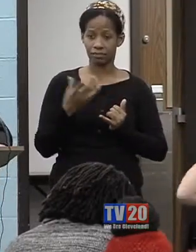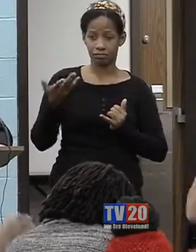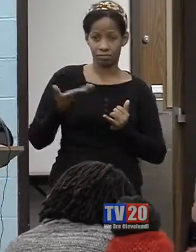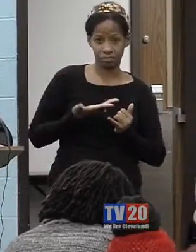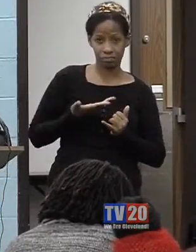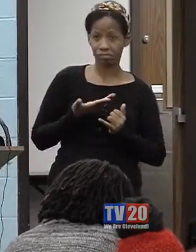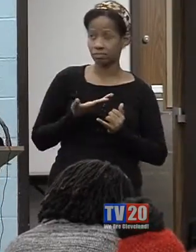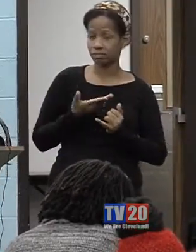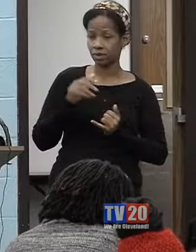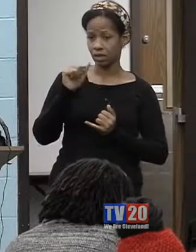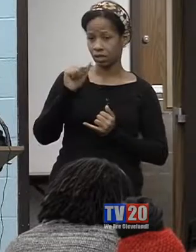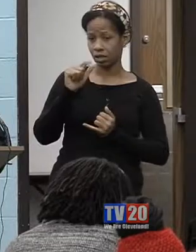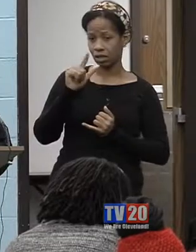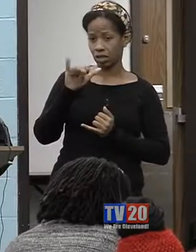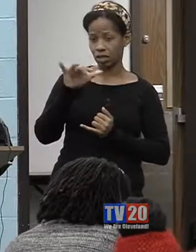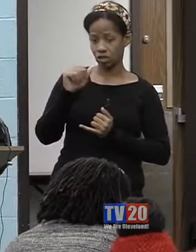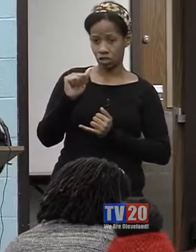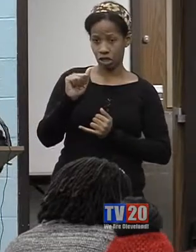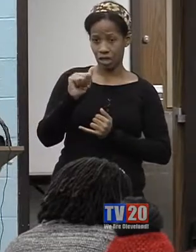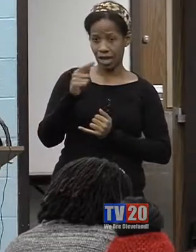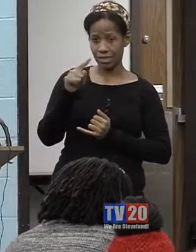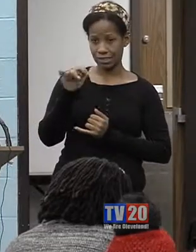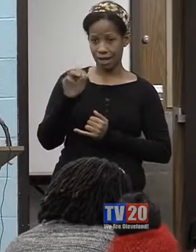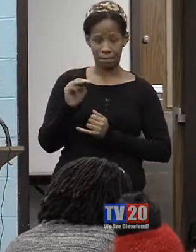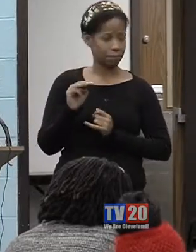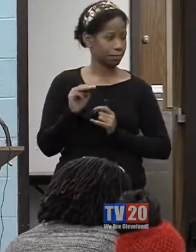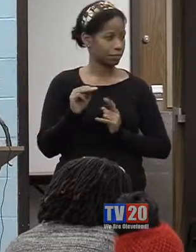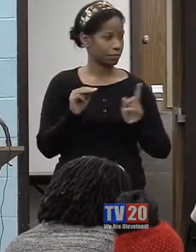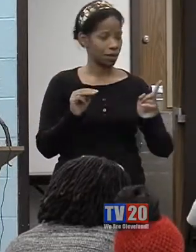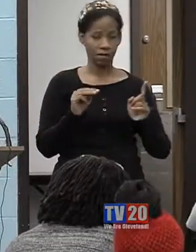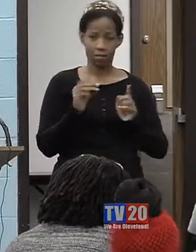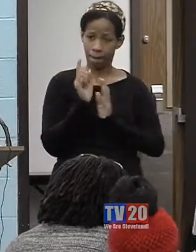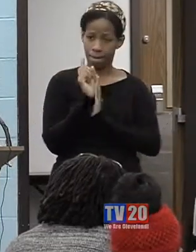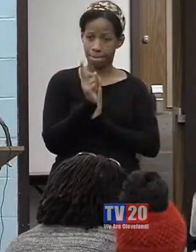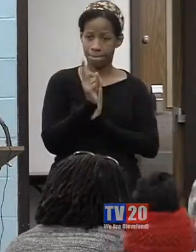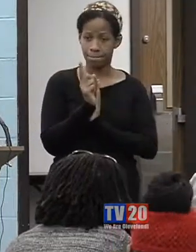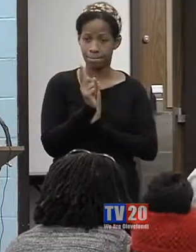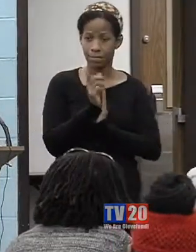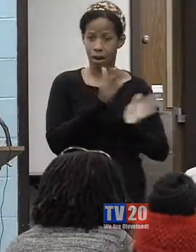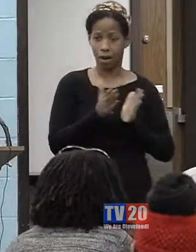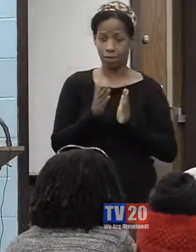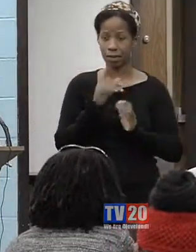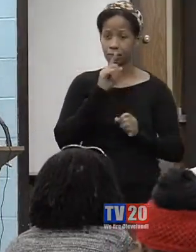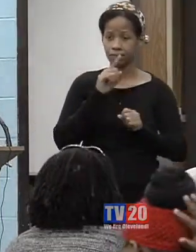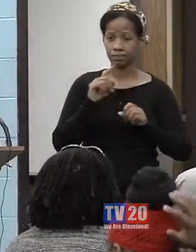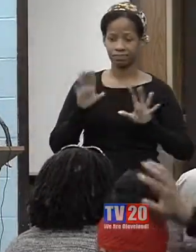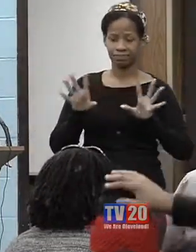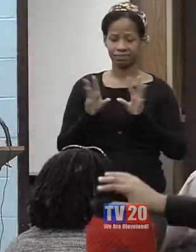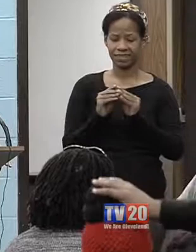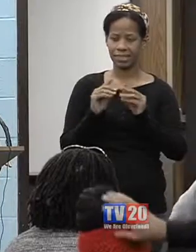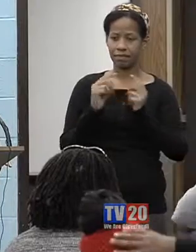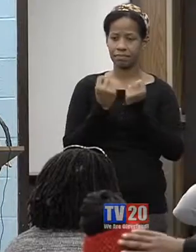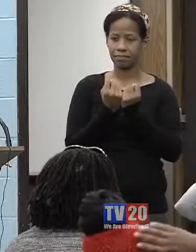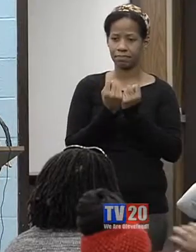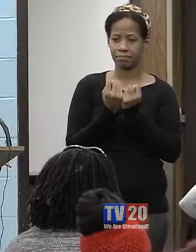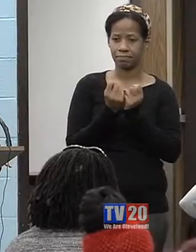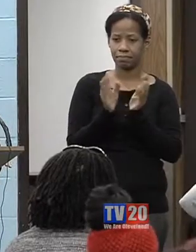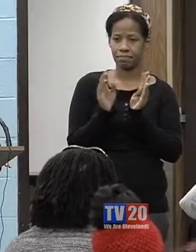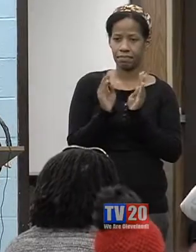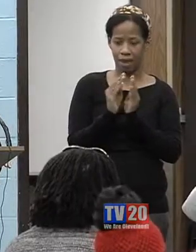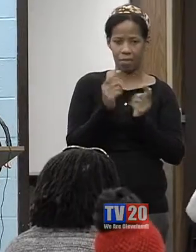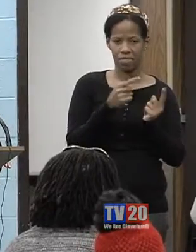invite forward Alicia Howerton and Tom Sawyer. From the moment our planning committee met with Alicia and